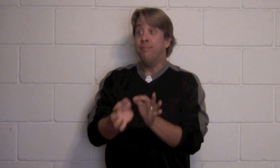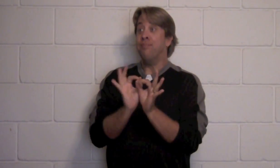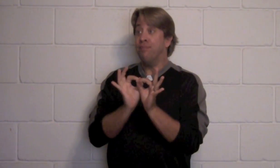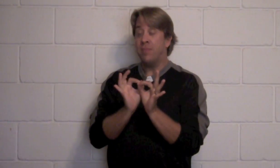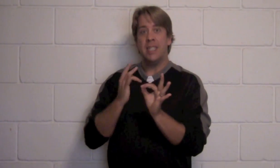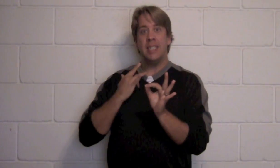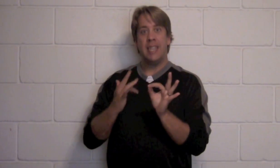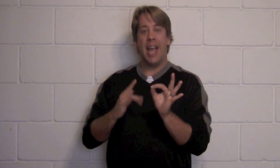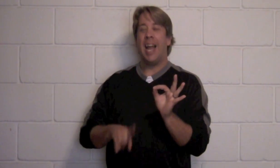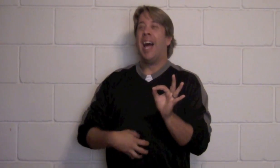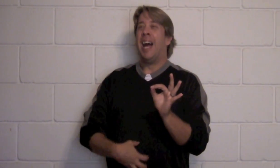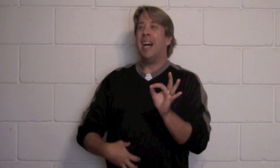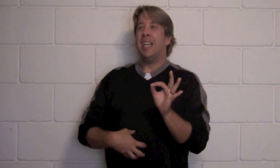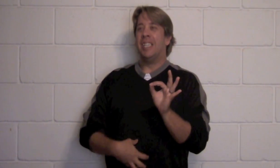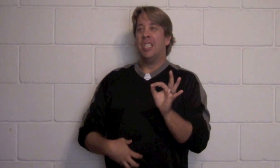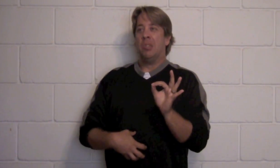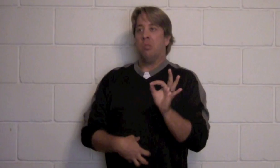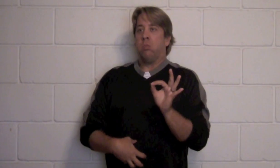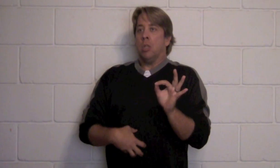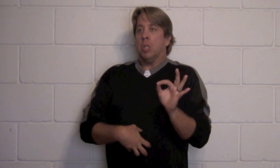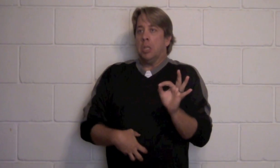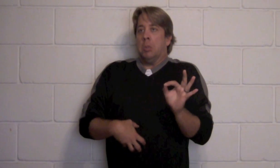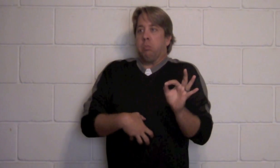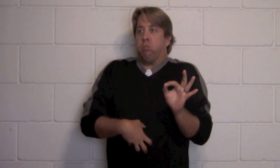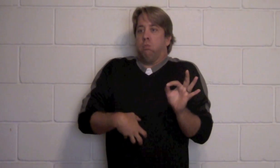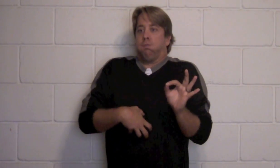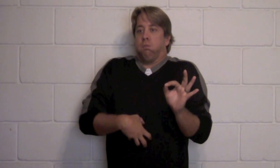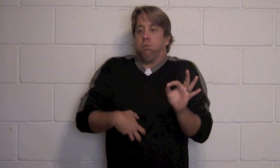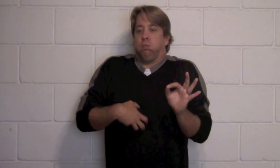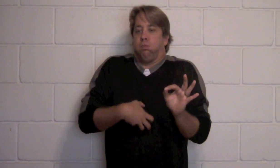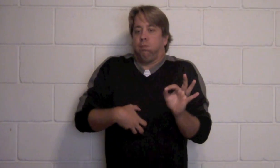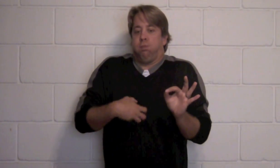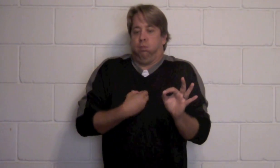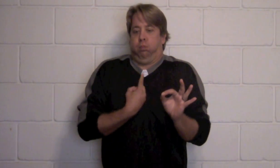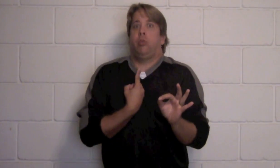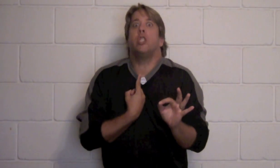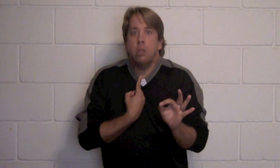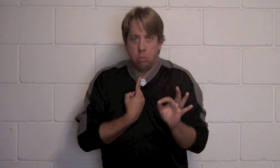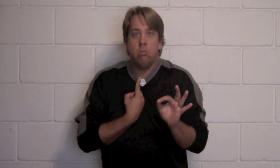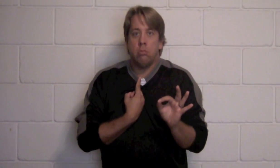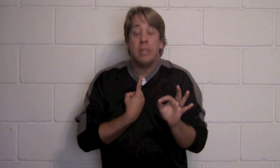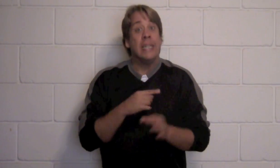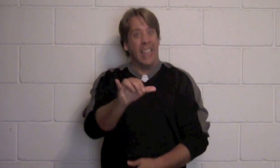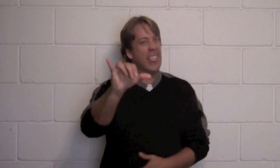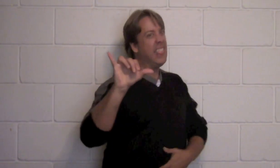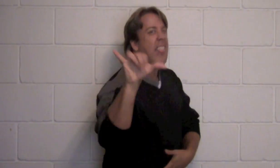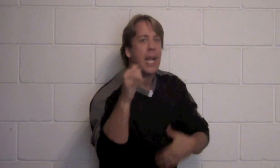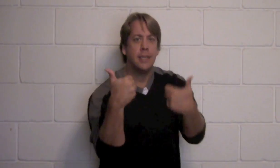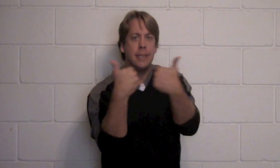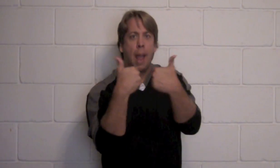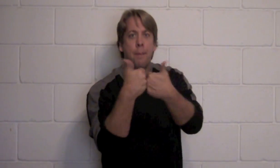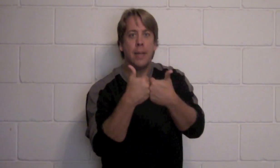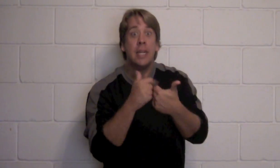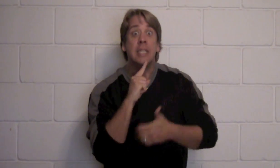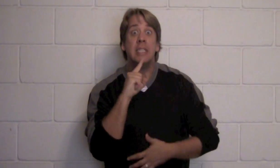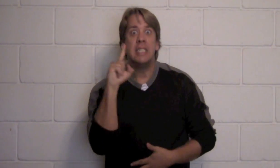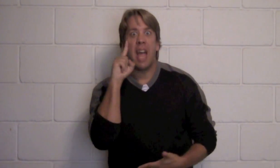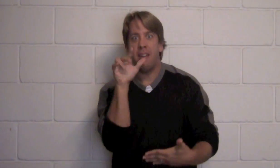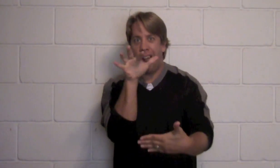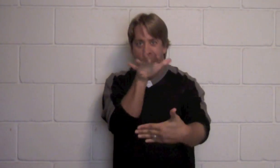And while they're waving their hands, there's a party in their tummy. And that's the game